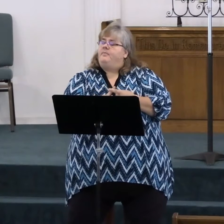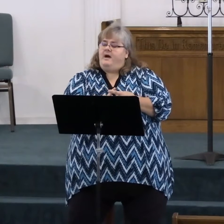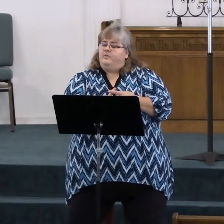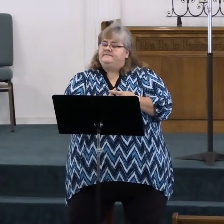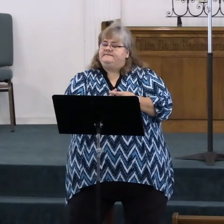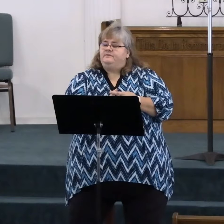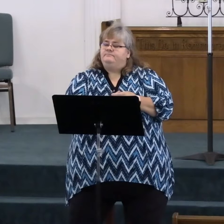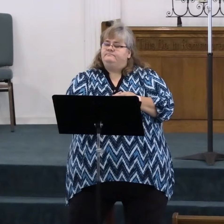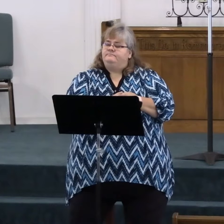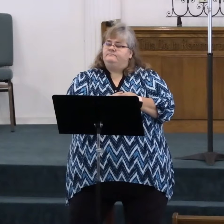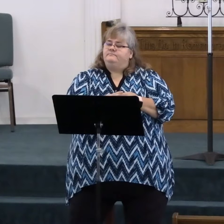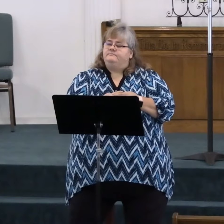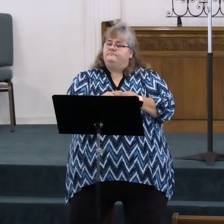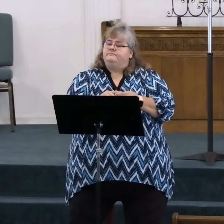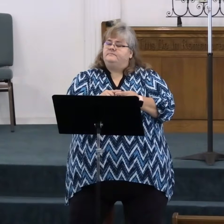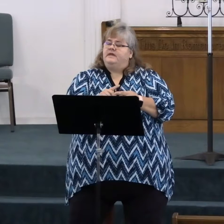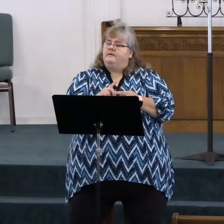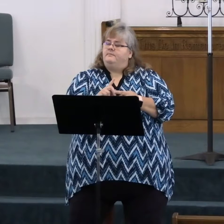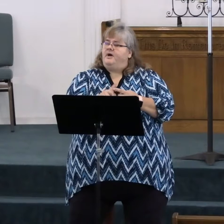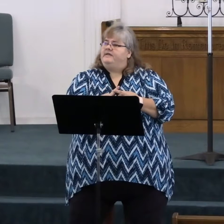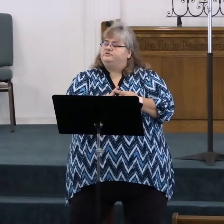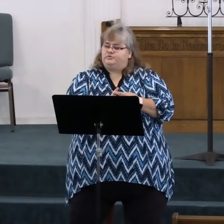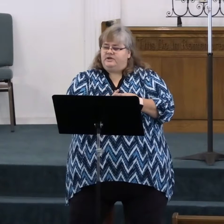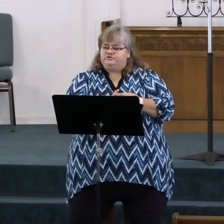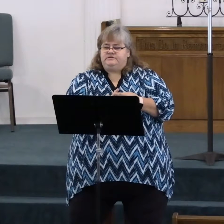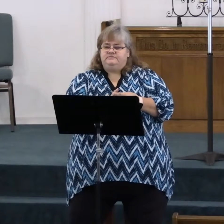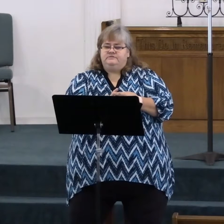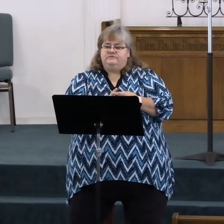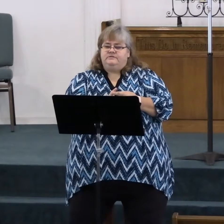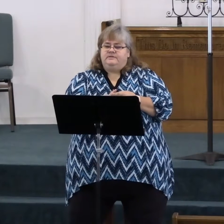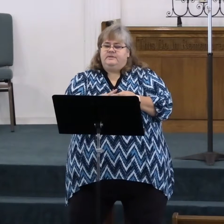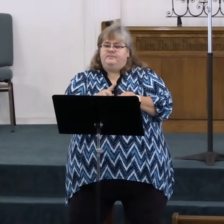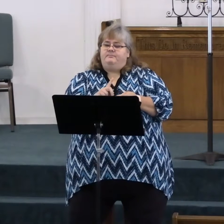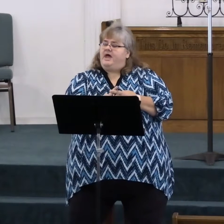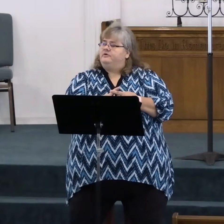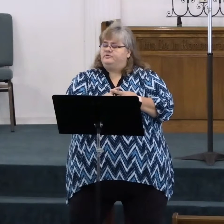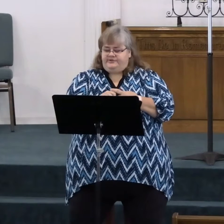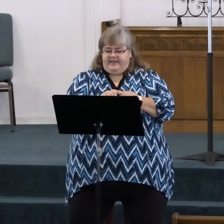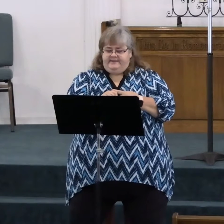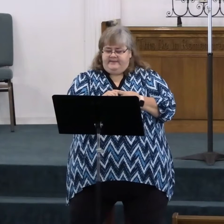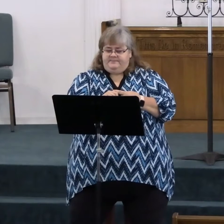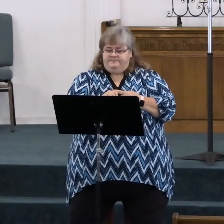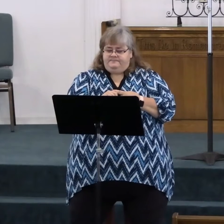Buy wisdom, buy instruction, buy understanding.